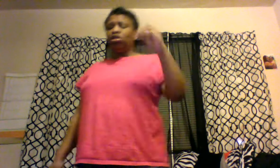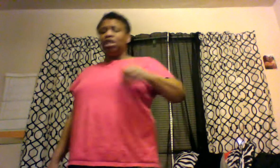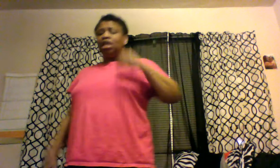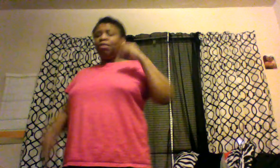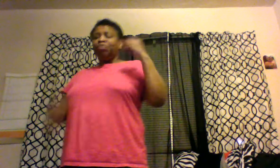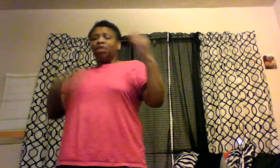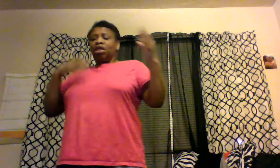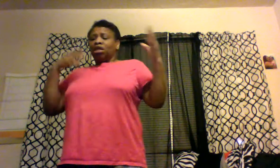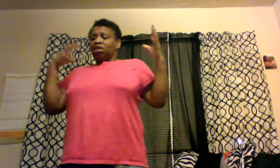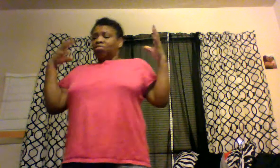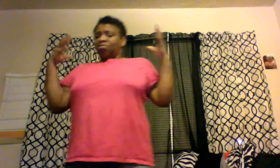including